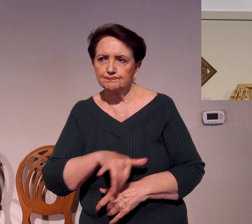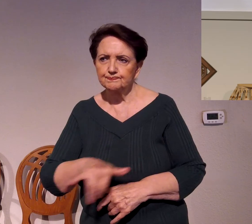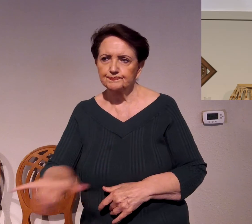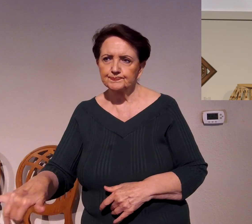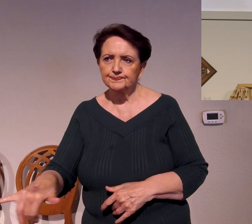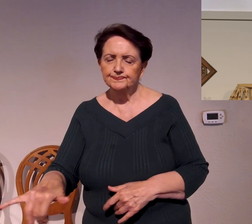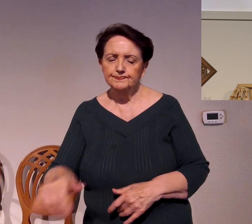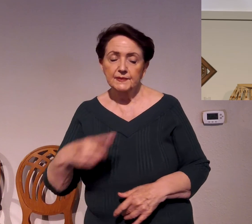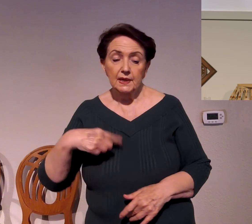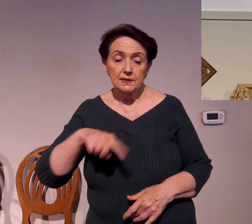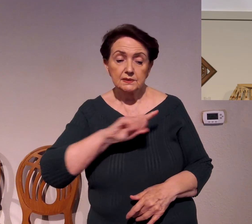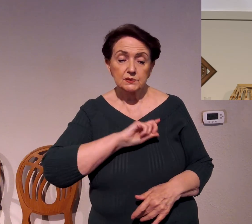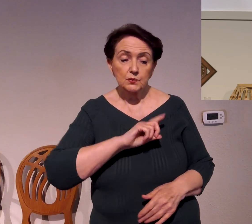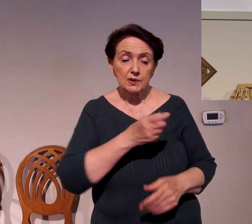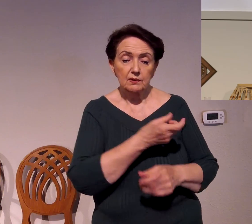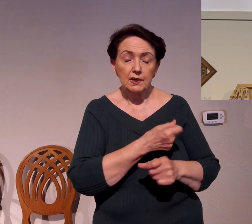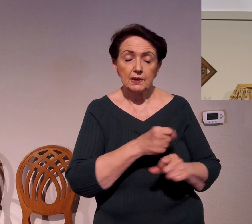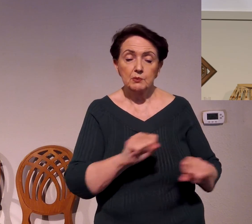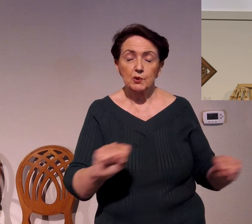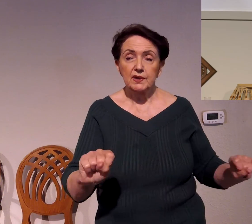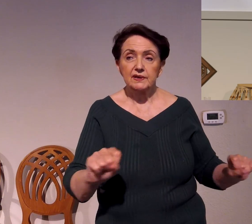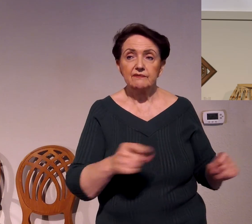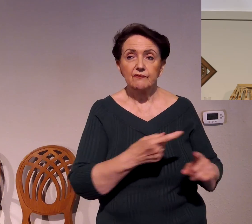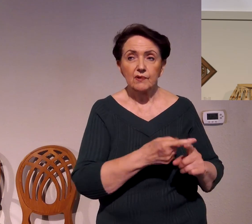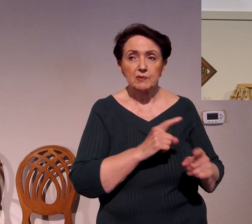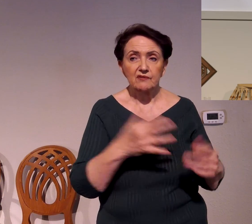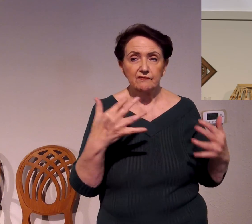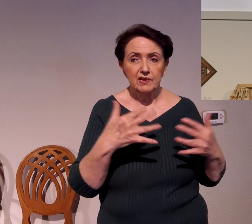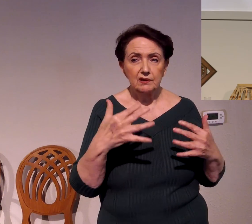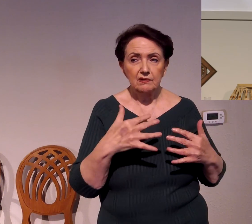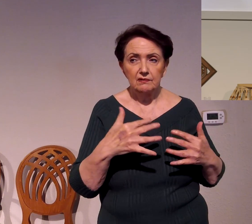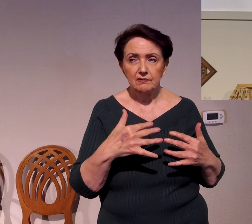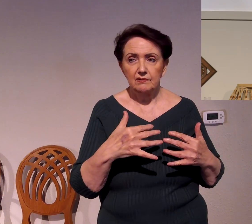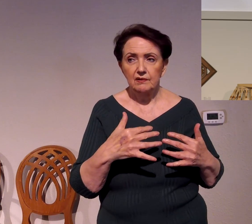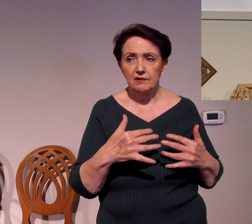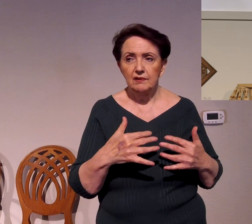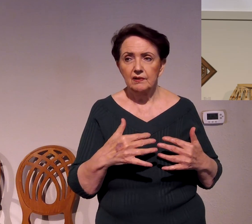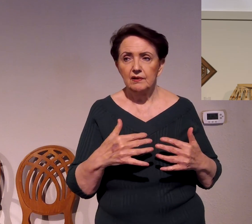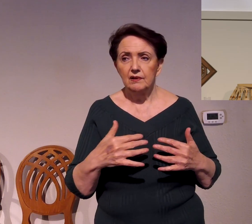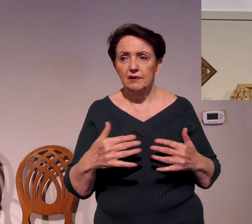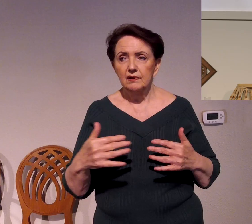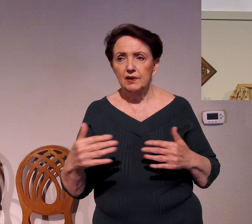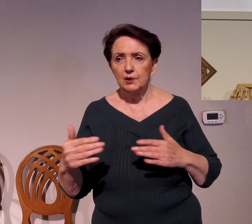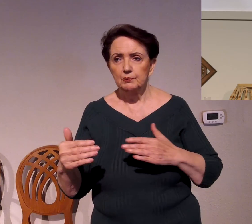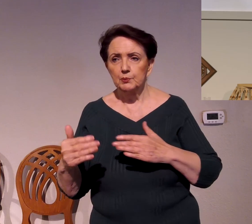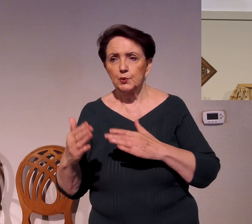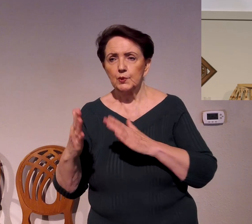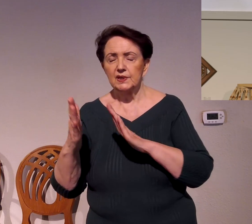As we are liberated from our own fear, our presence